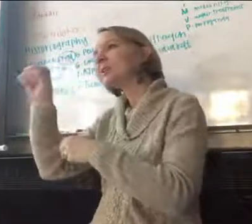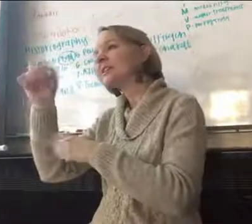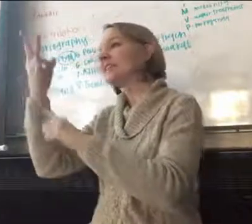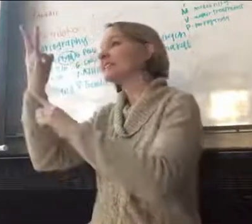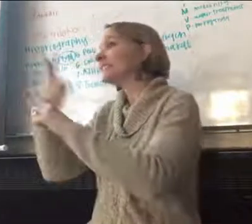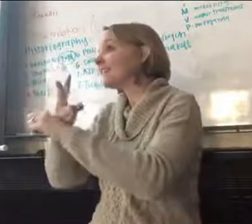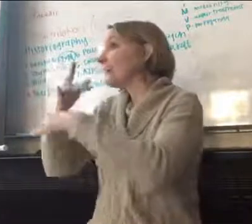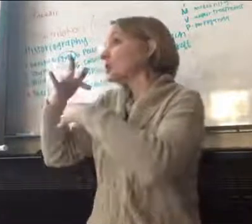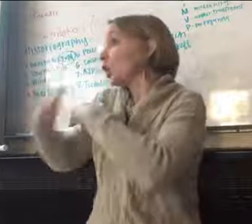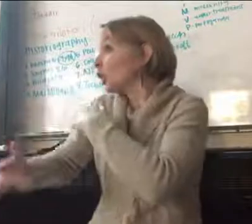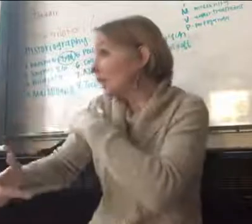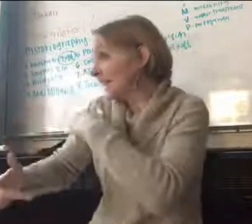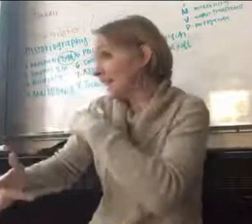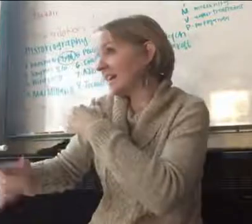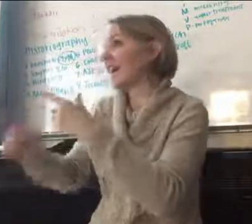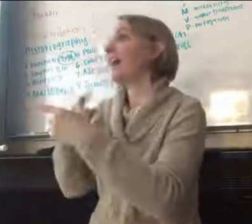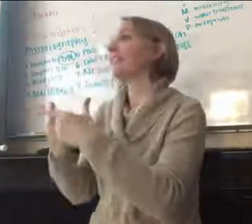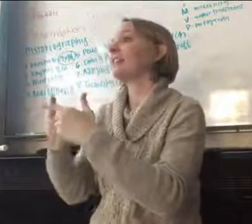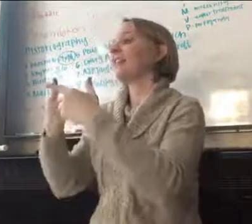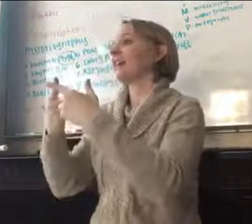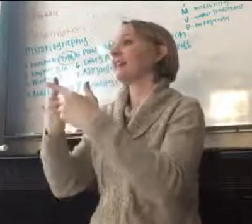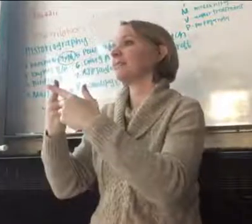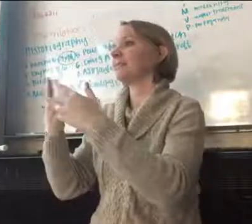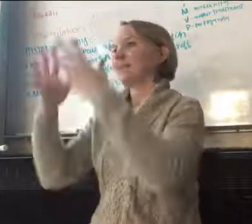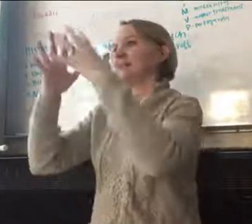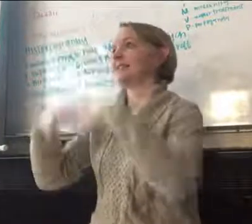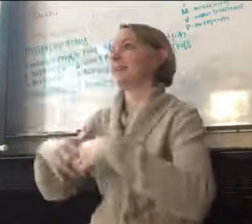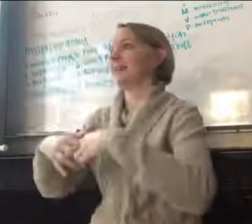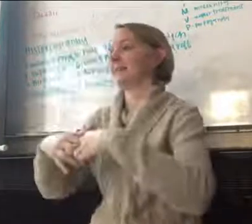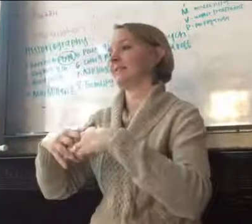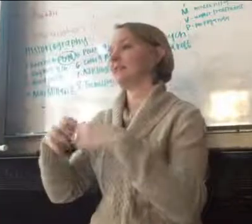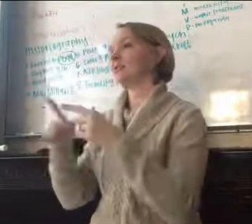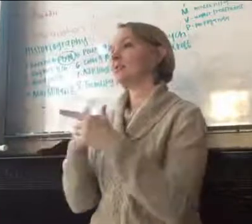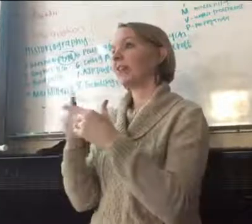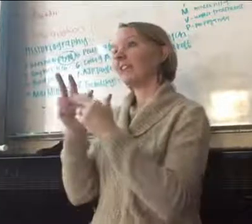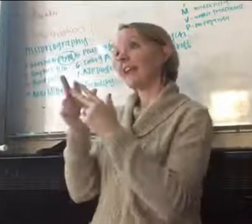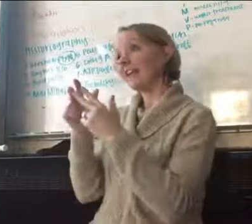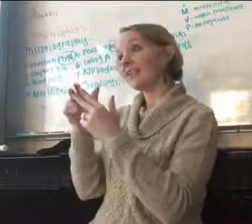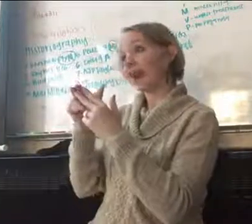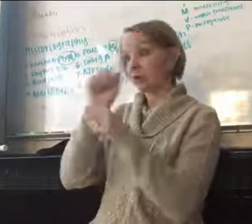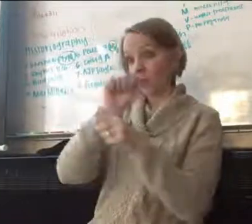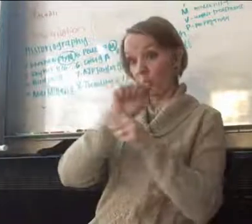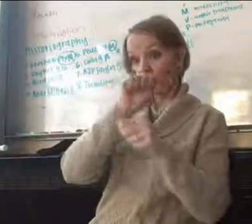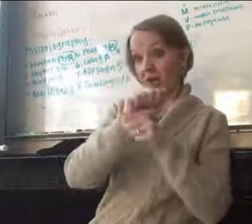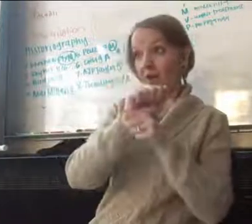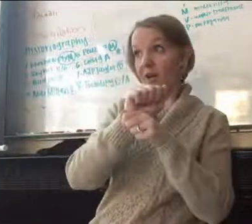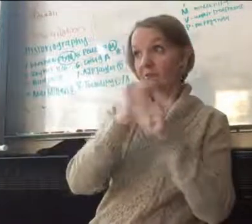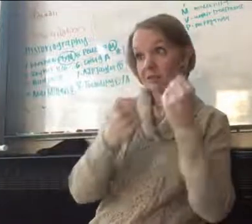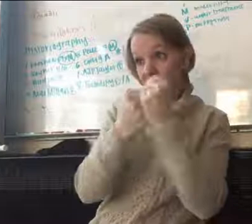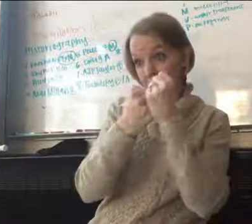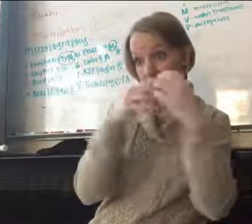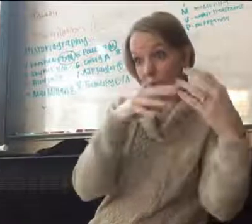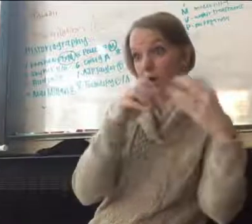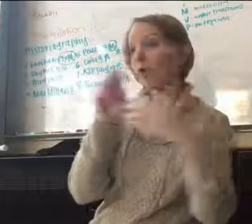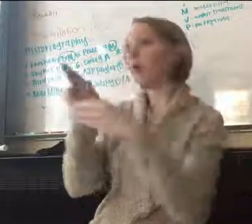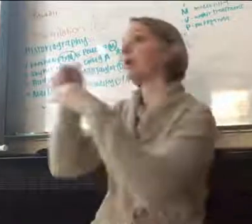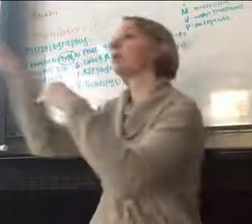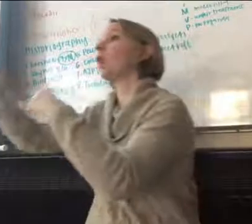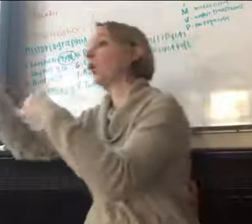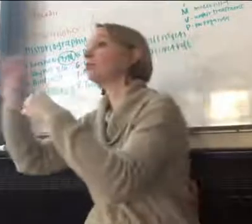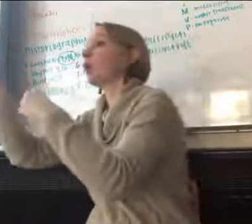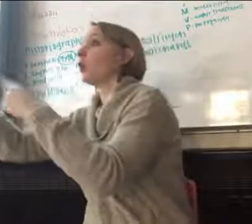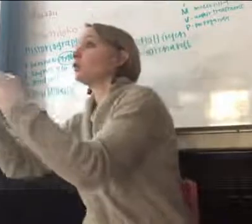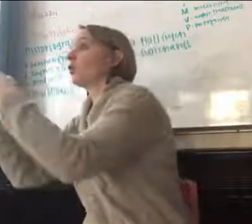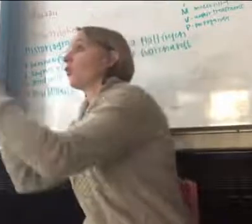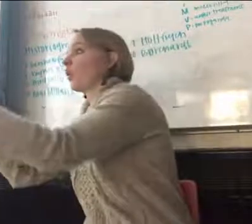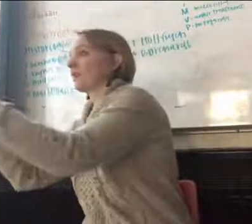they disband the National Baseball League, and they're either sent to the front lines or they're sent to go work in ammunition factories. They begin to eliminate